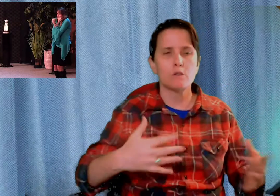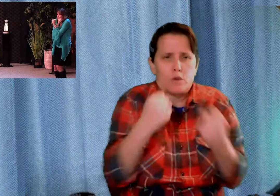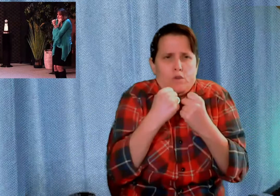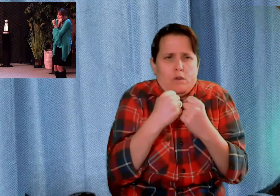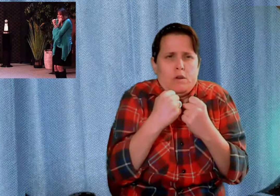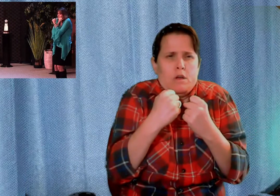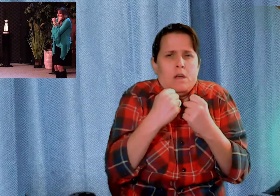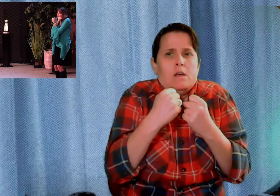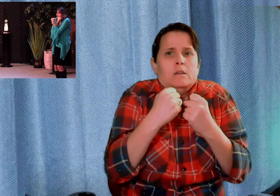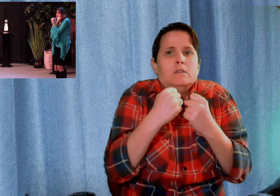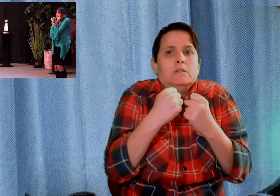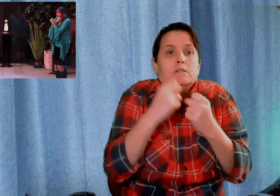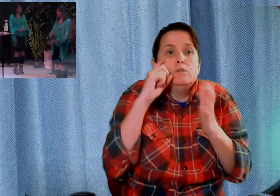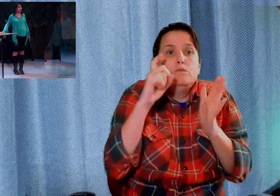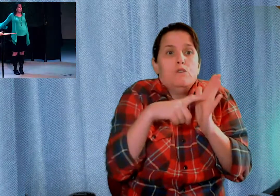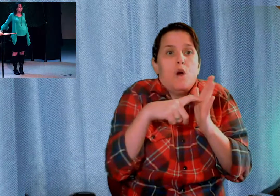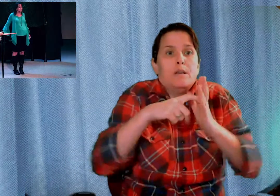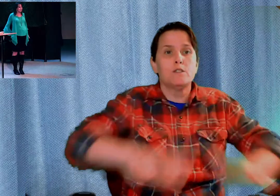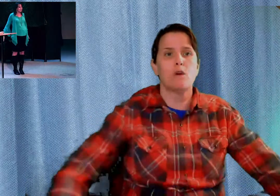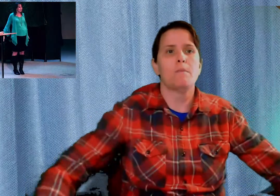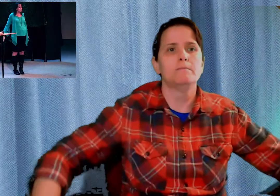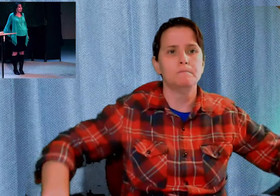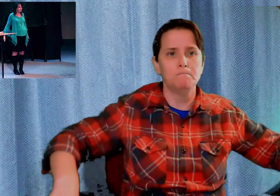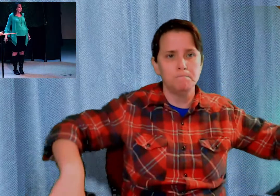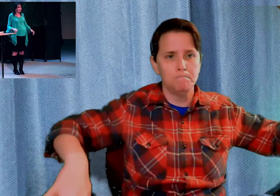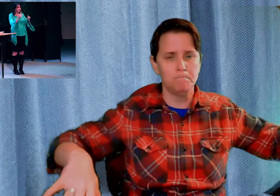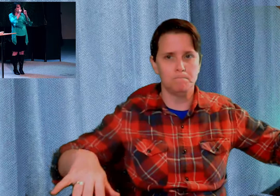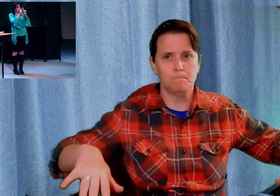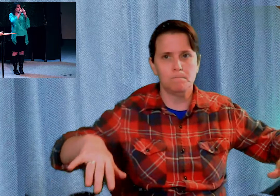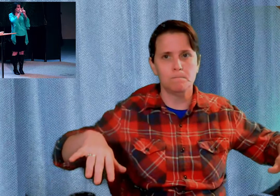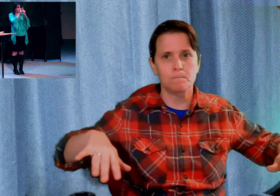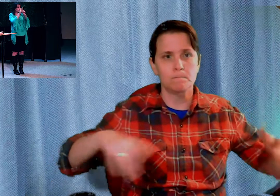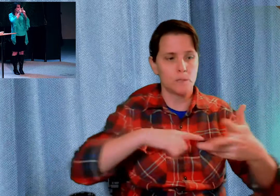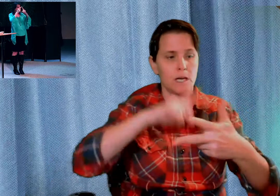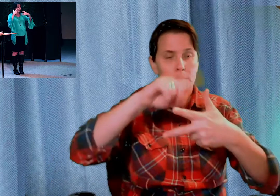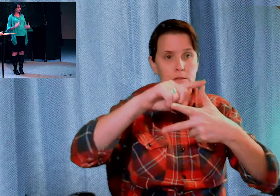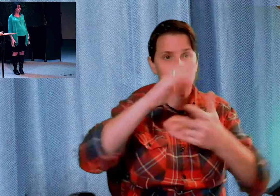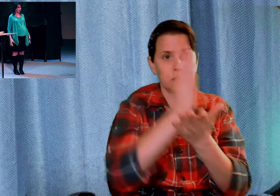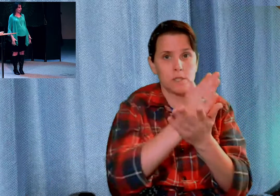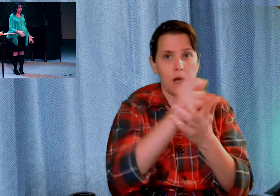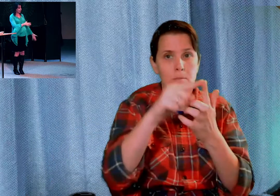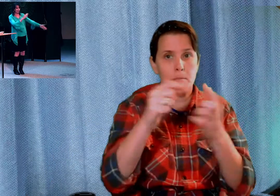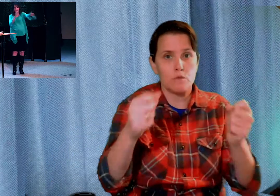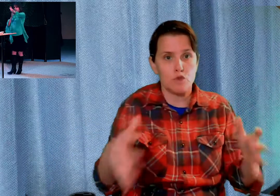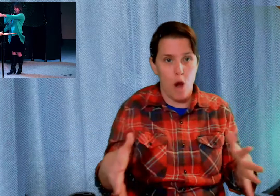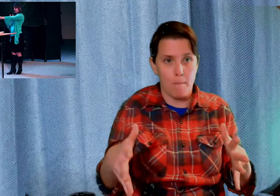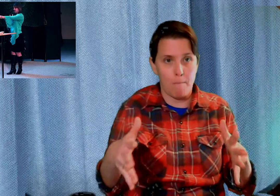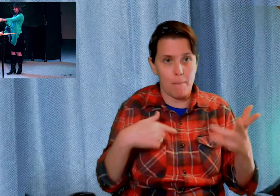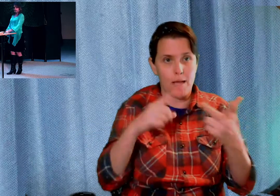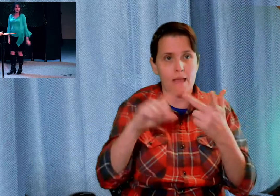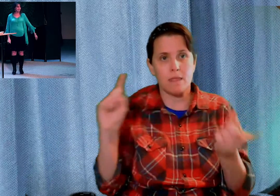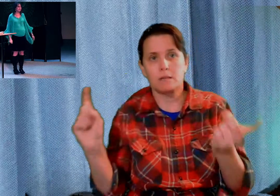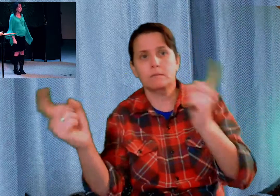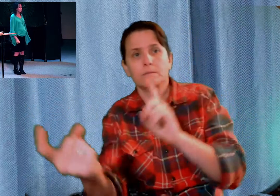Contracted. Notice it, drop it. Okay, so stop, drop, and